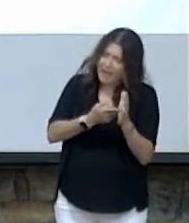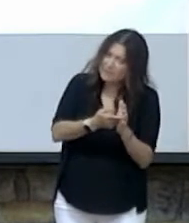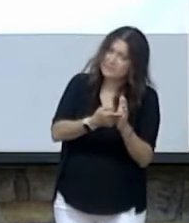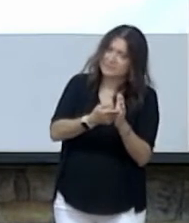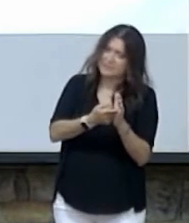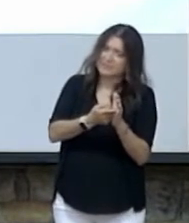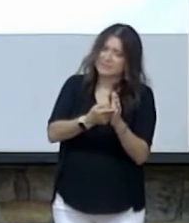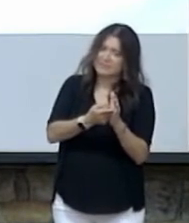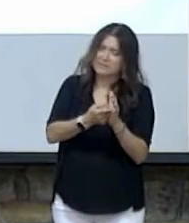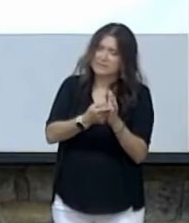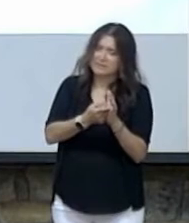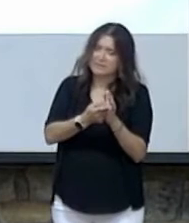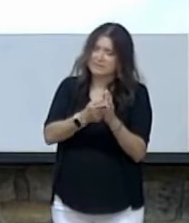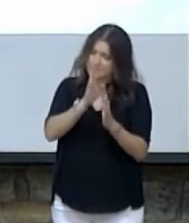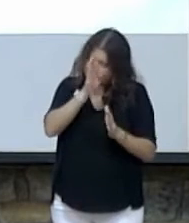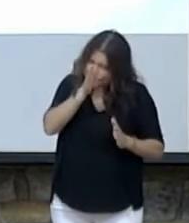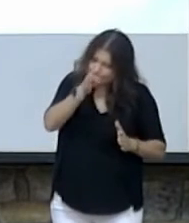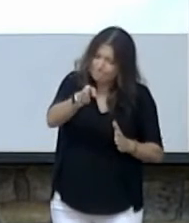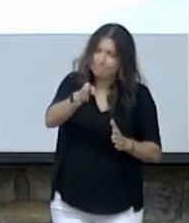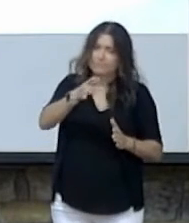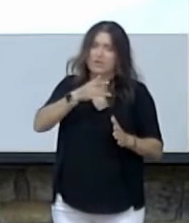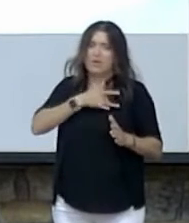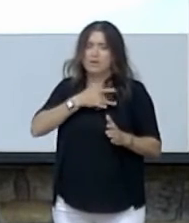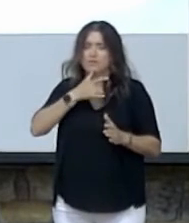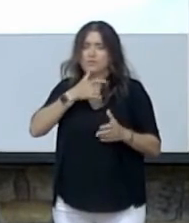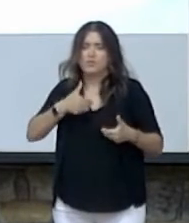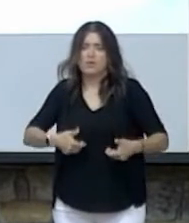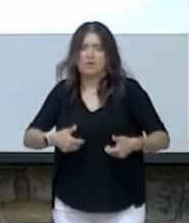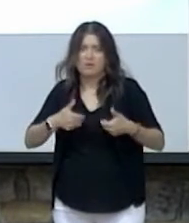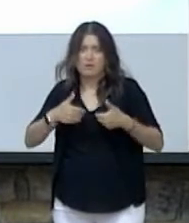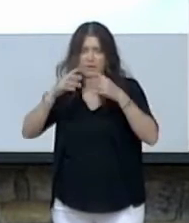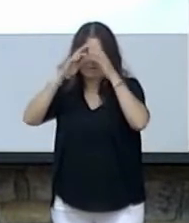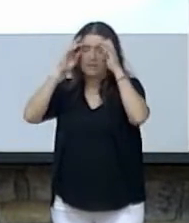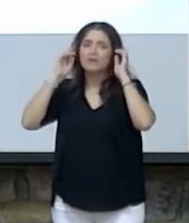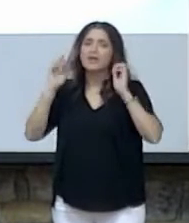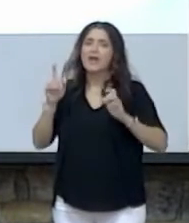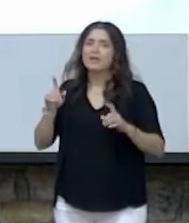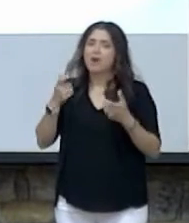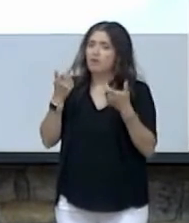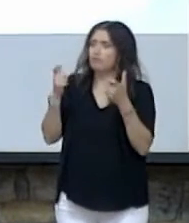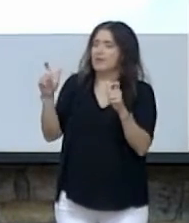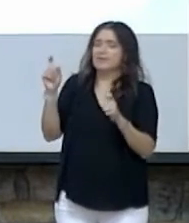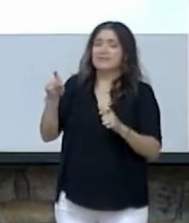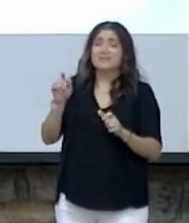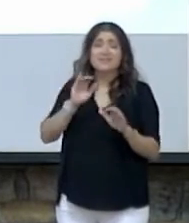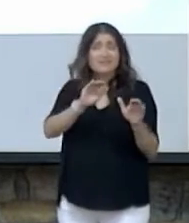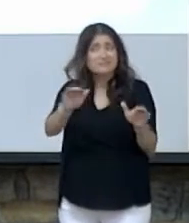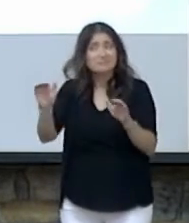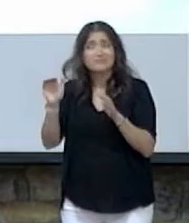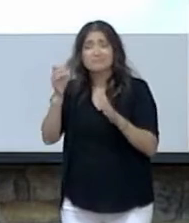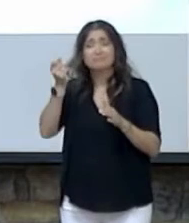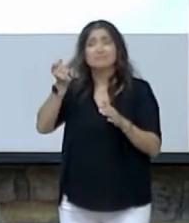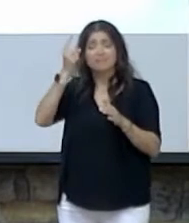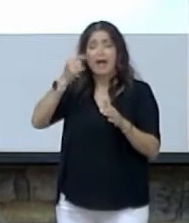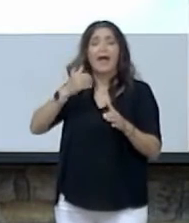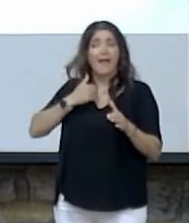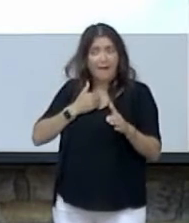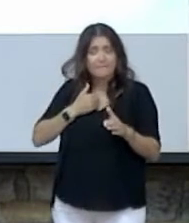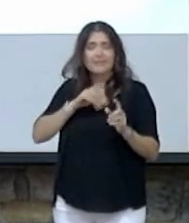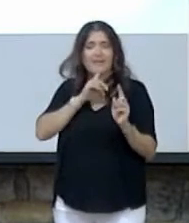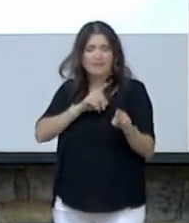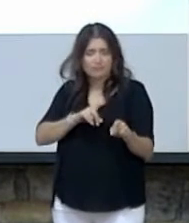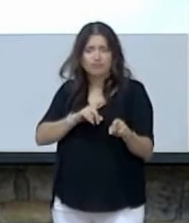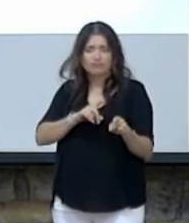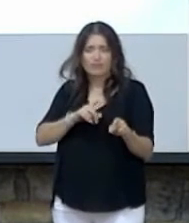comes to the very heart of who we are. And He comes to our greatest need, and He says, look, I have the answer to your greatest need.